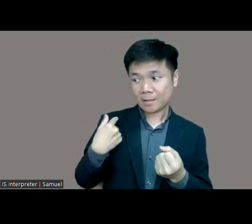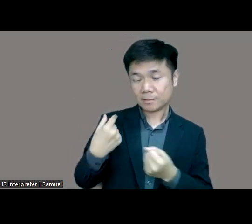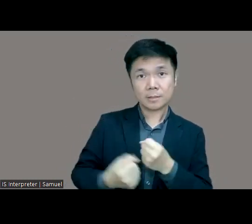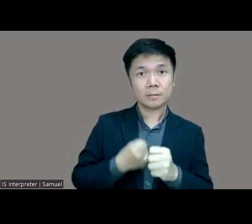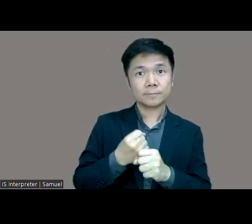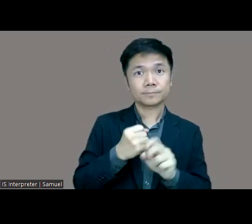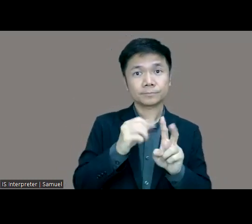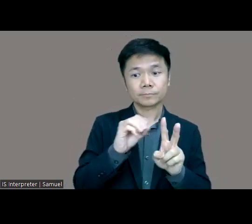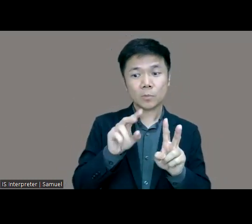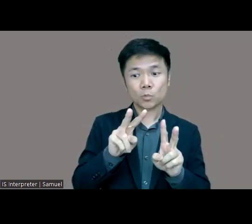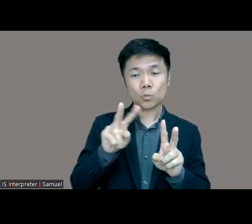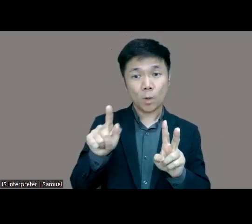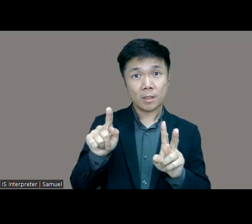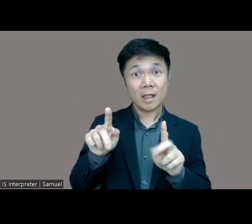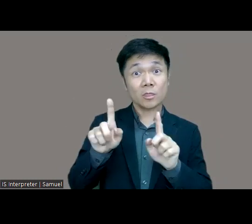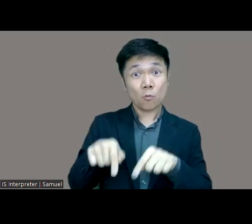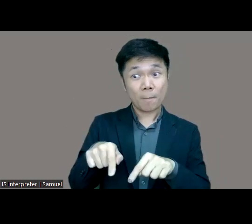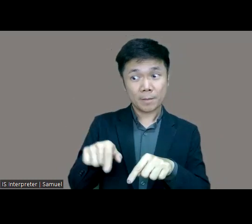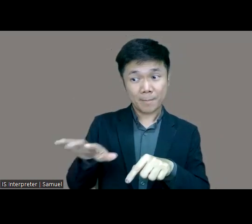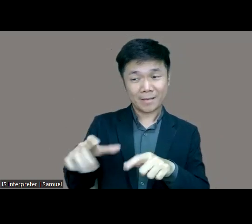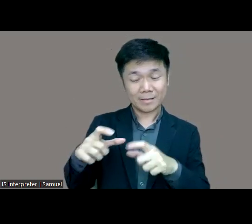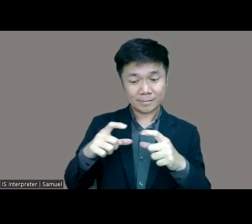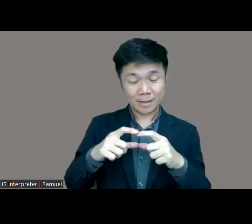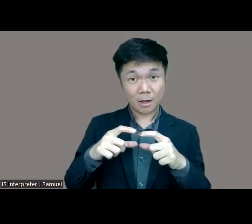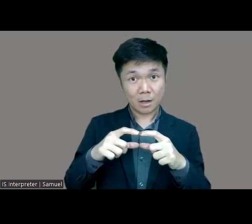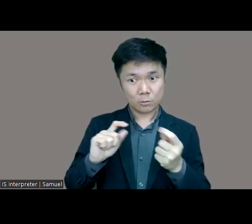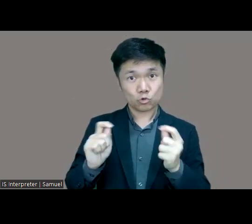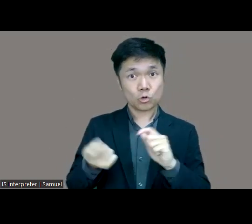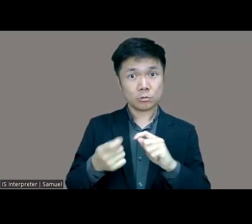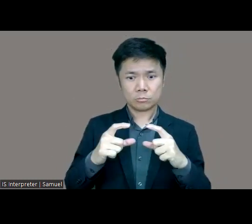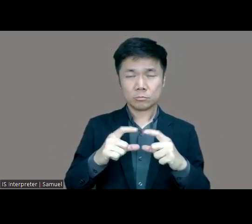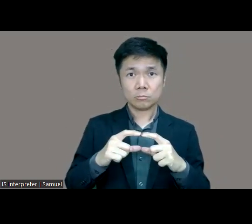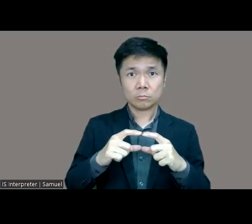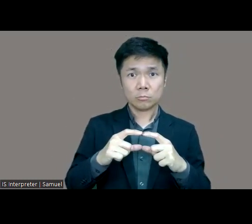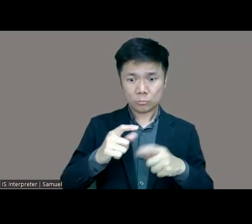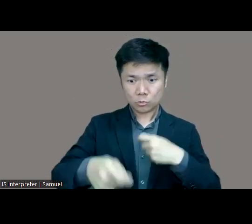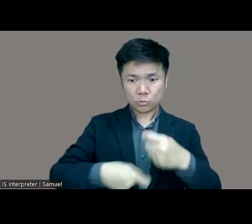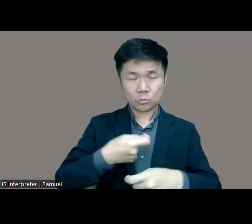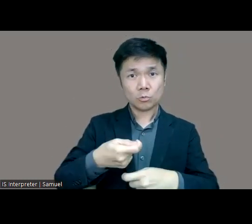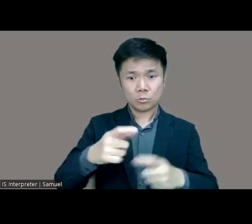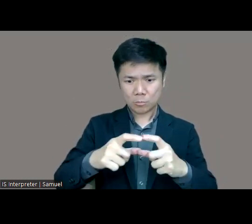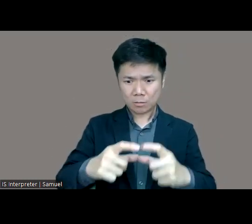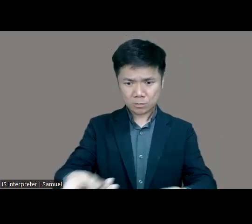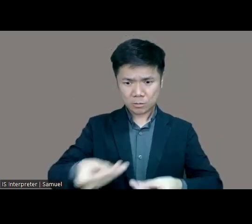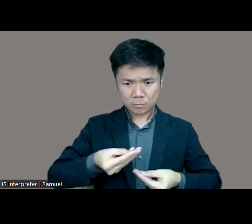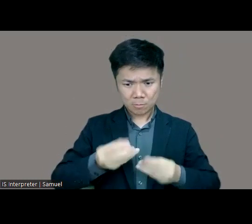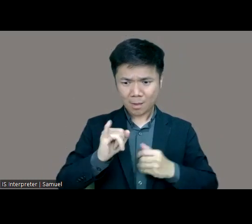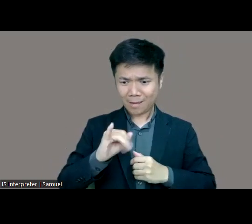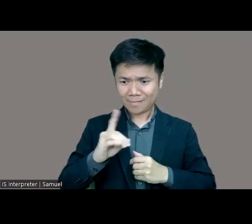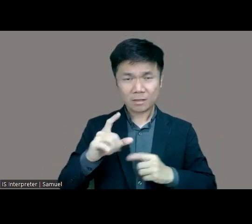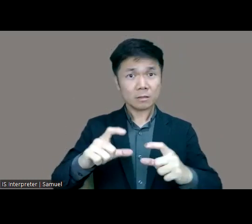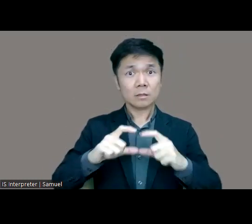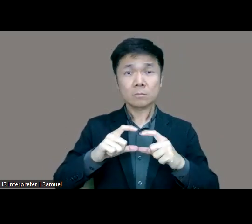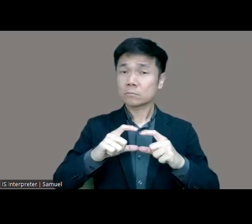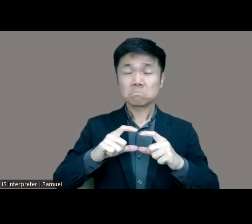2021, November. Up to now, I haven't yet get my ID, you see? And